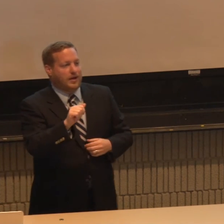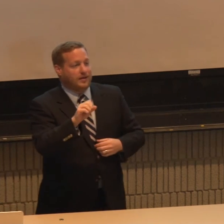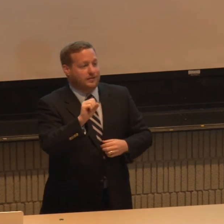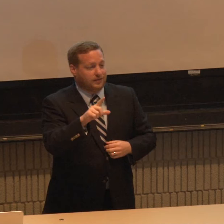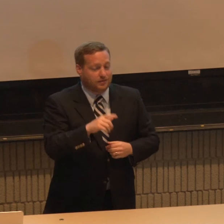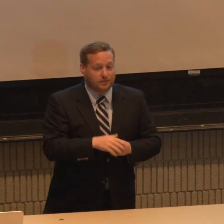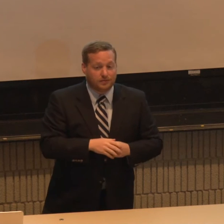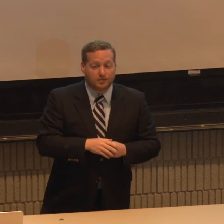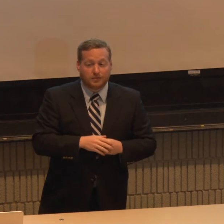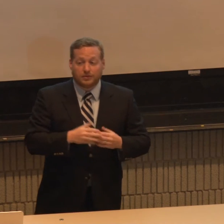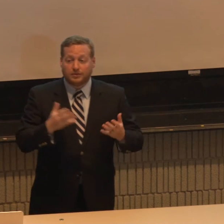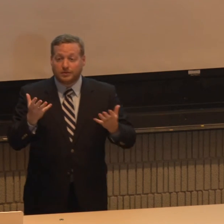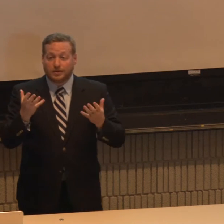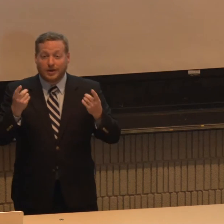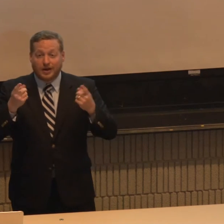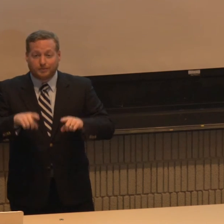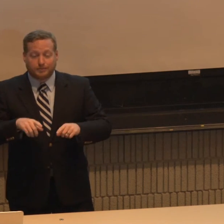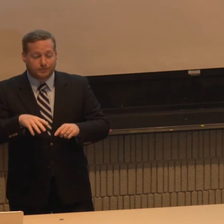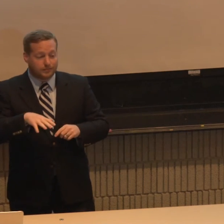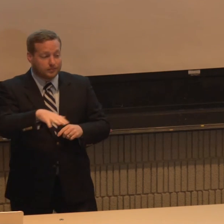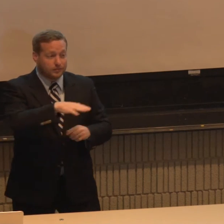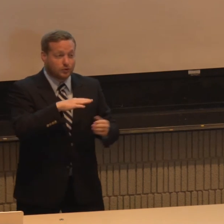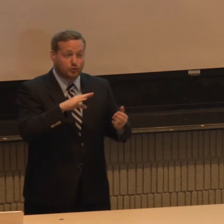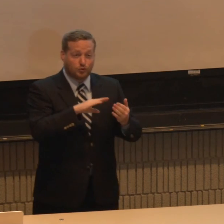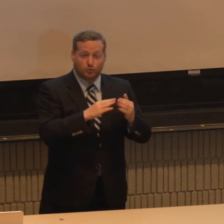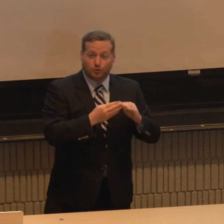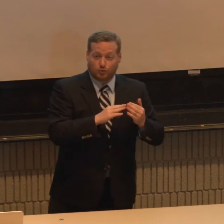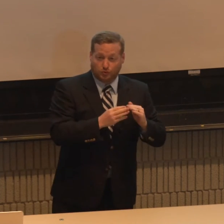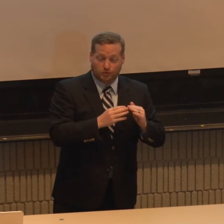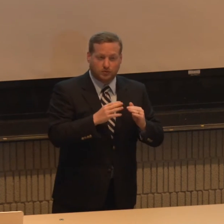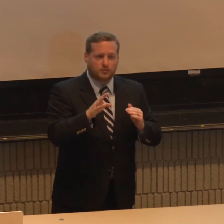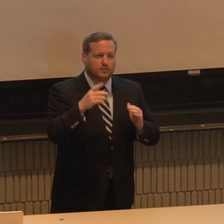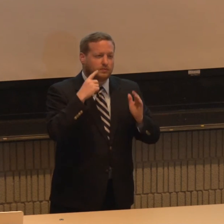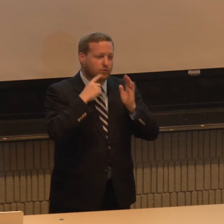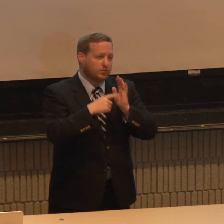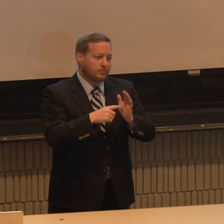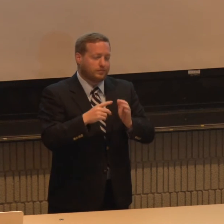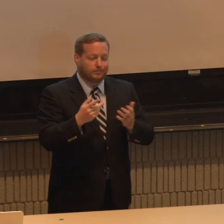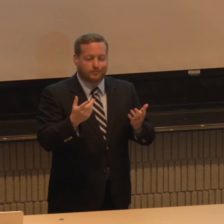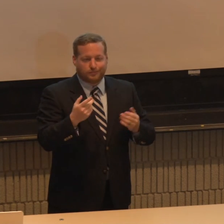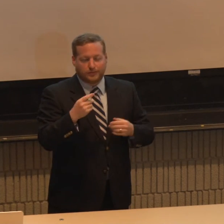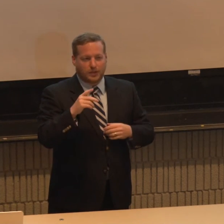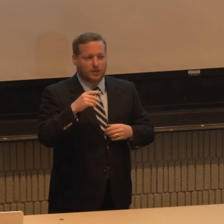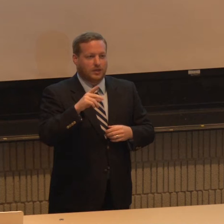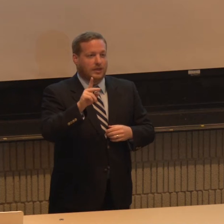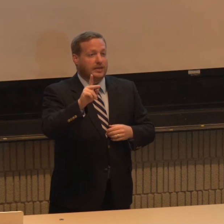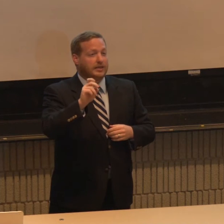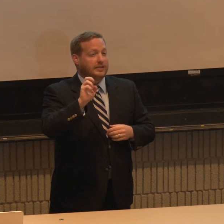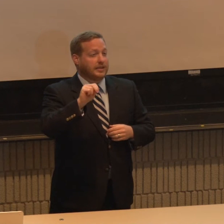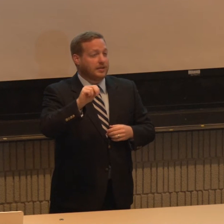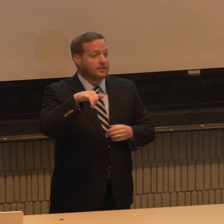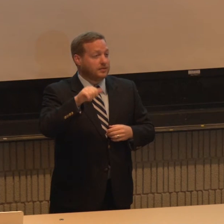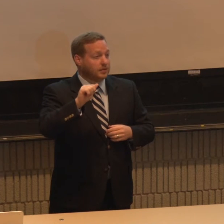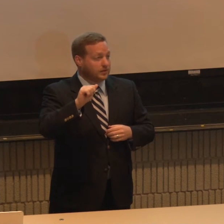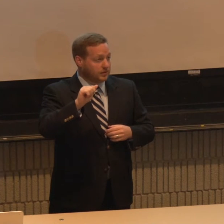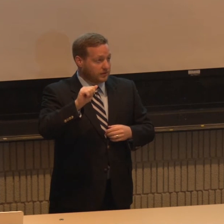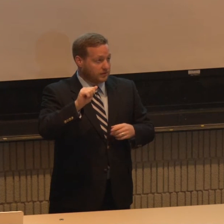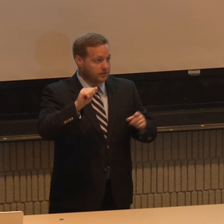country and then start using ASL to teach the children in those communities. Like, for example, in